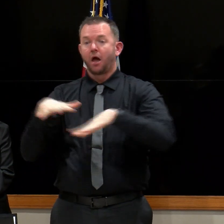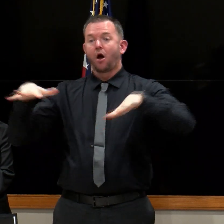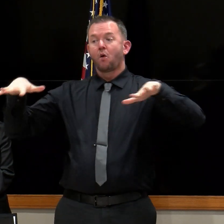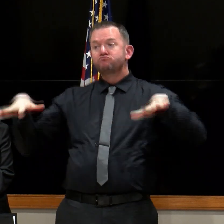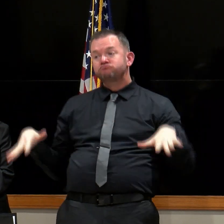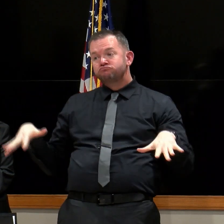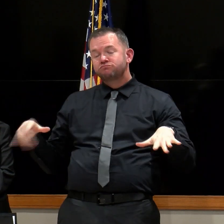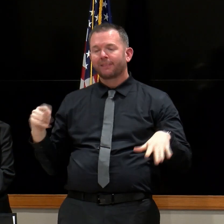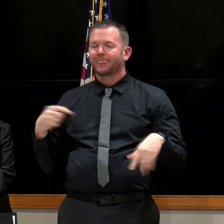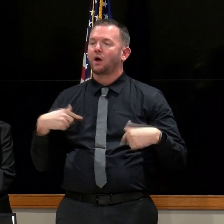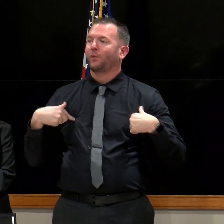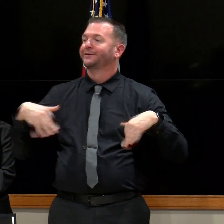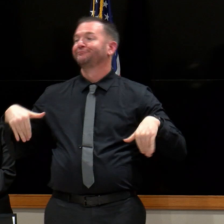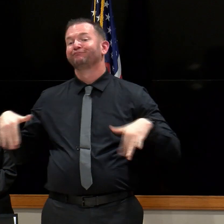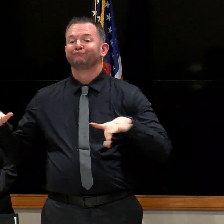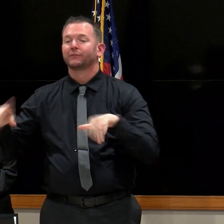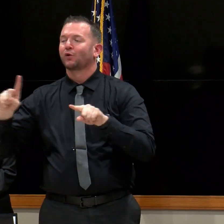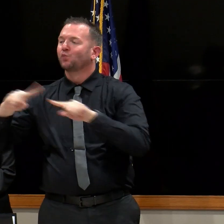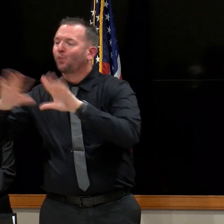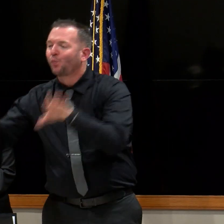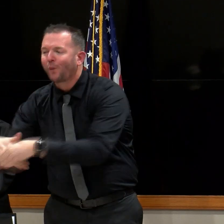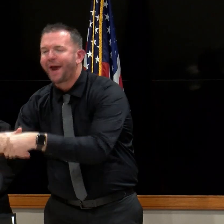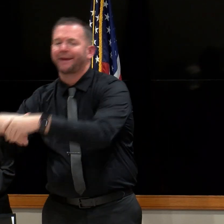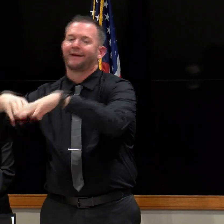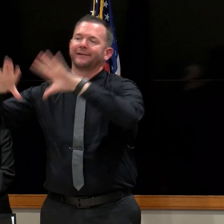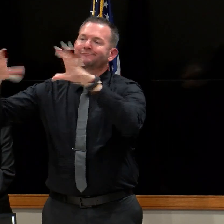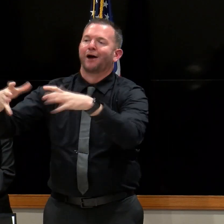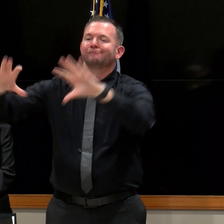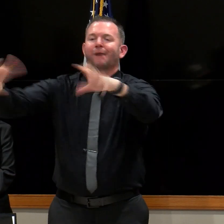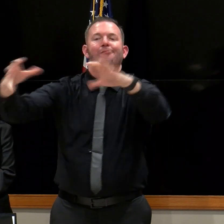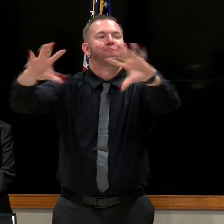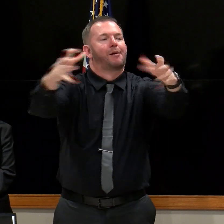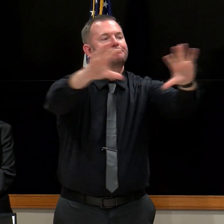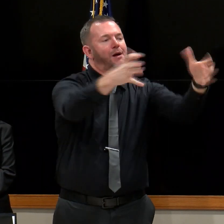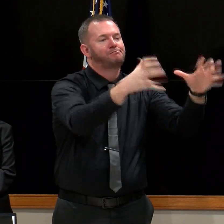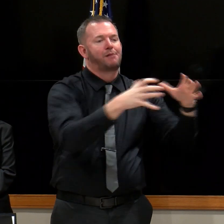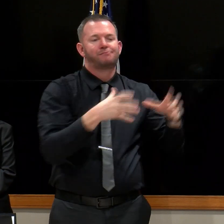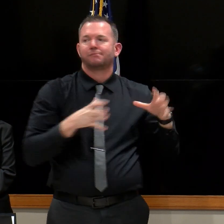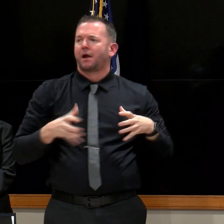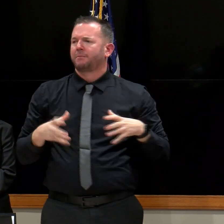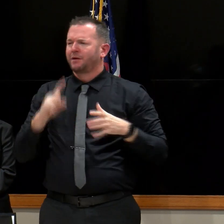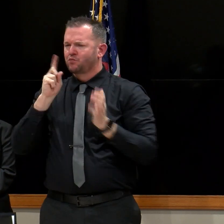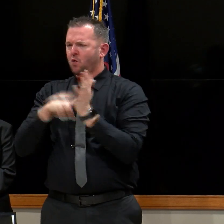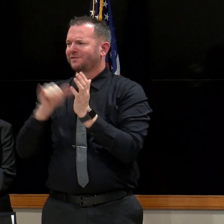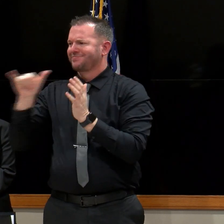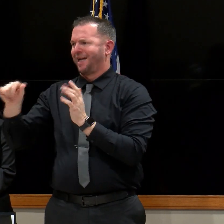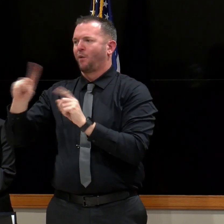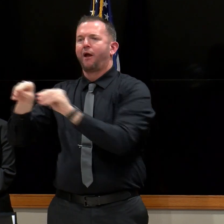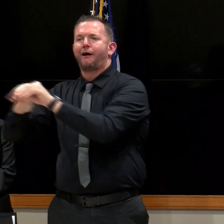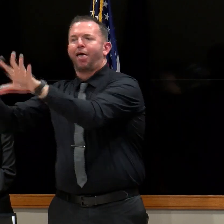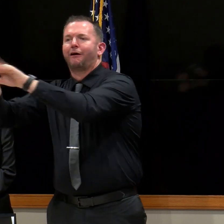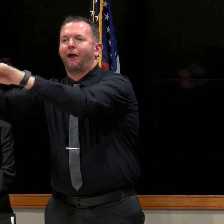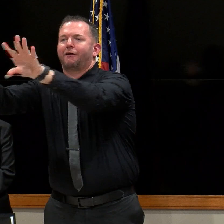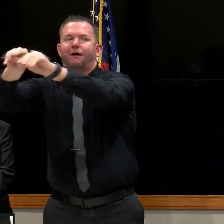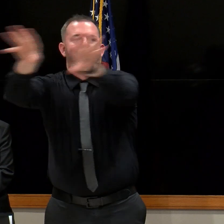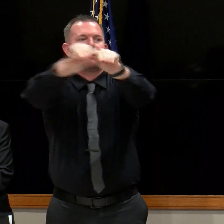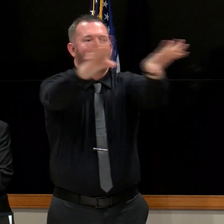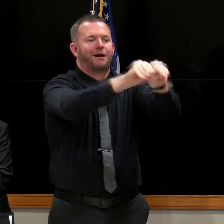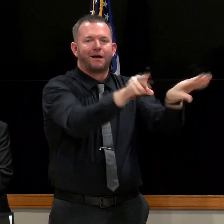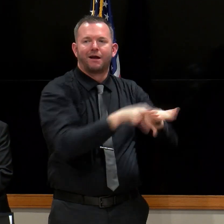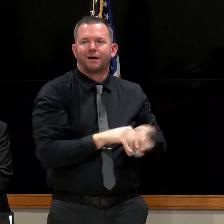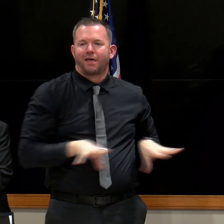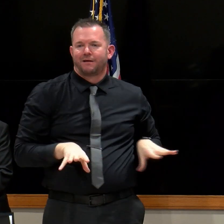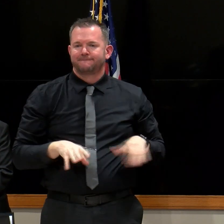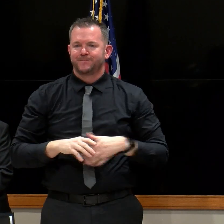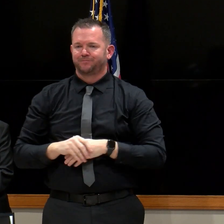mayor mentioned. And around the holiday season, this is the time when we're going to have family members come together, people who are really comfortable with each other because they're